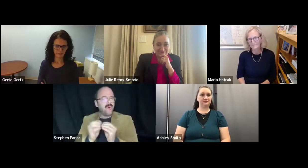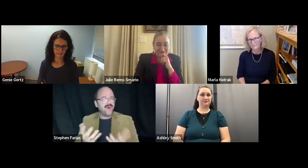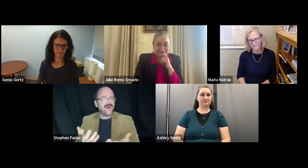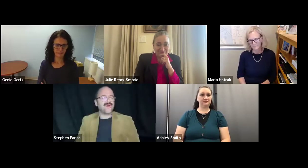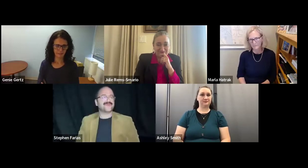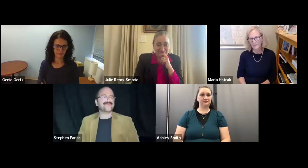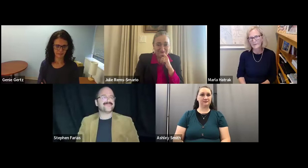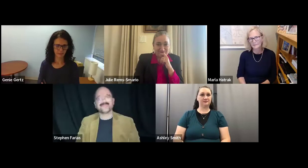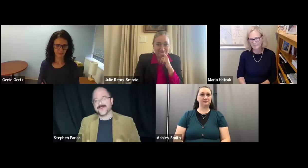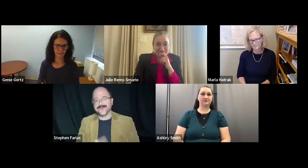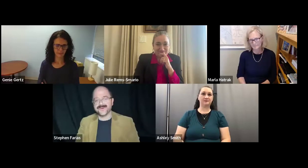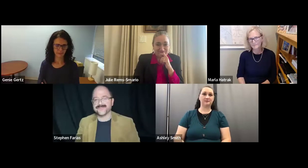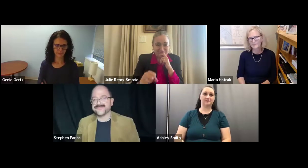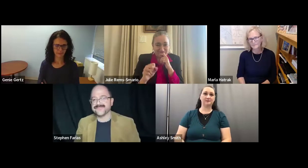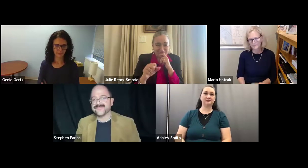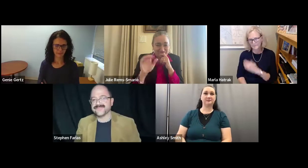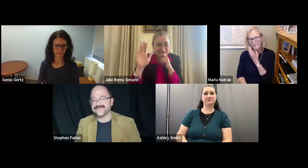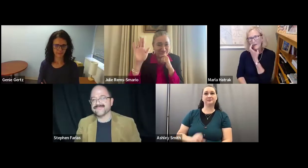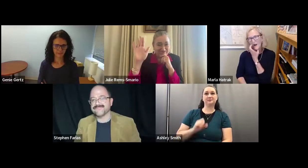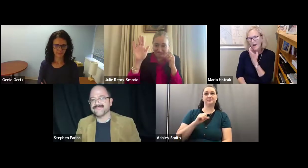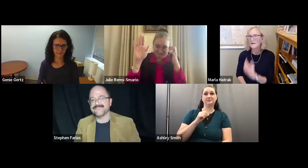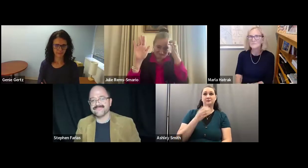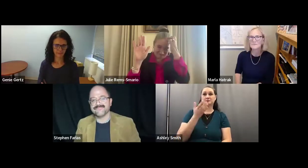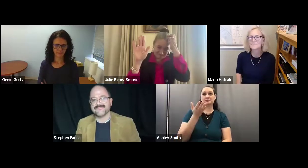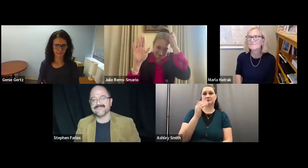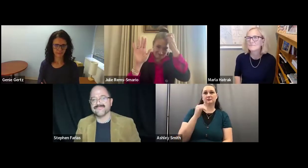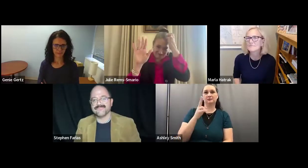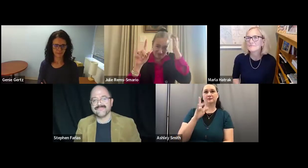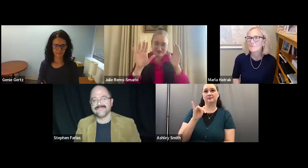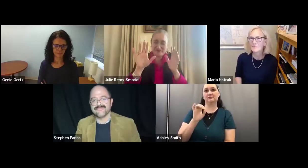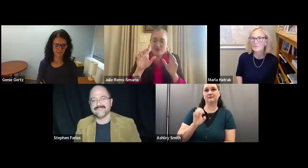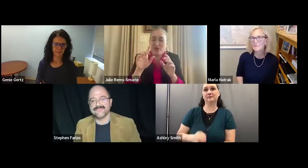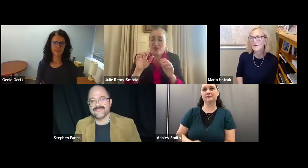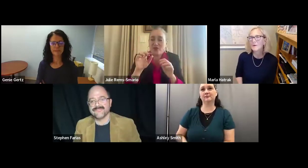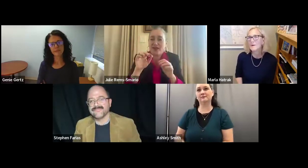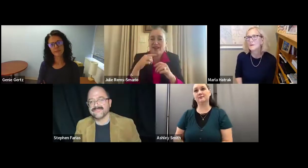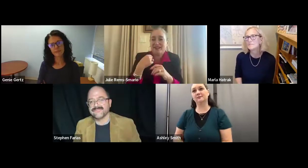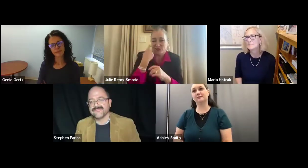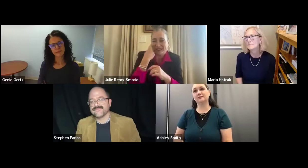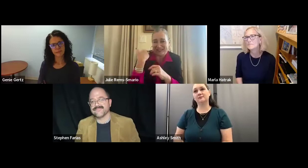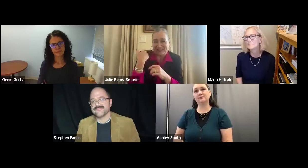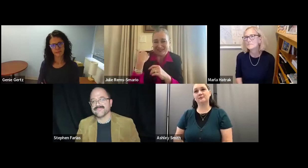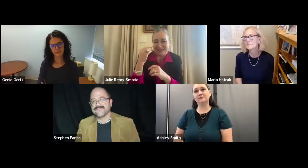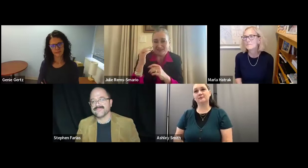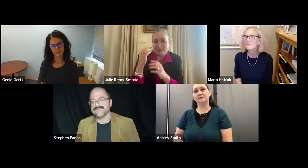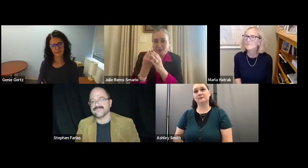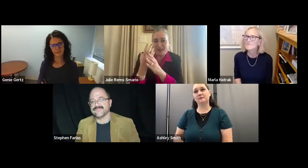towards developing spoken language and transform it into something else, they're going to thrive. Julie?